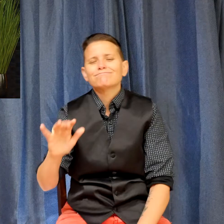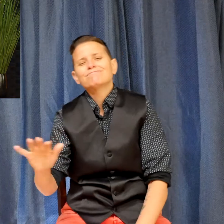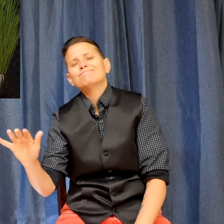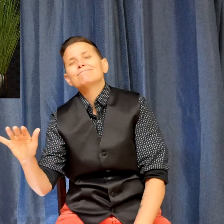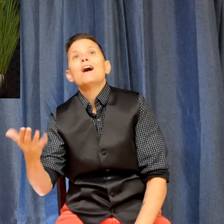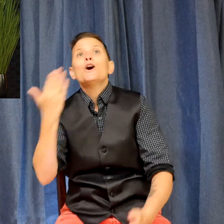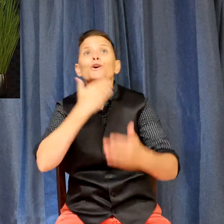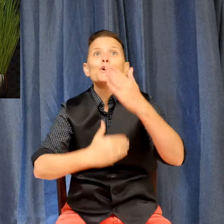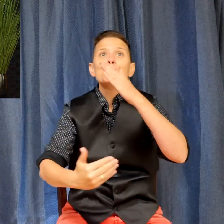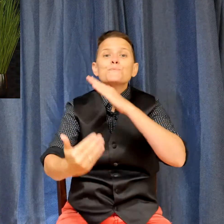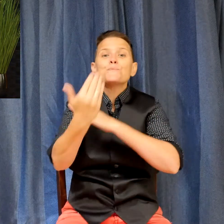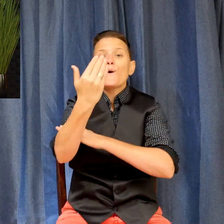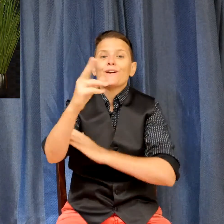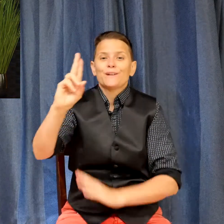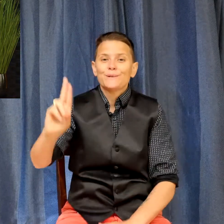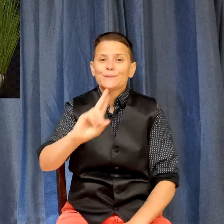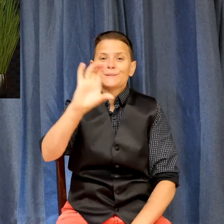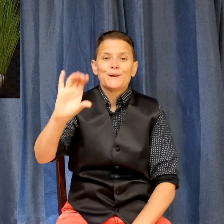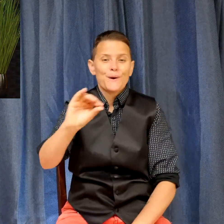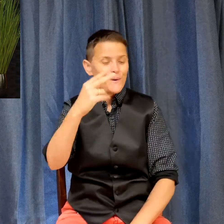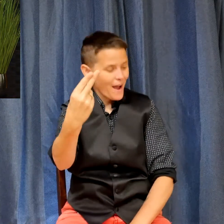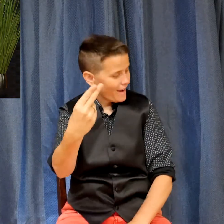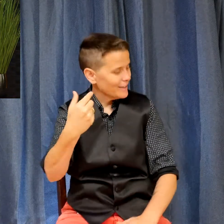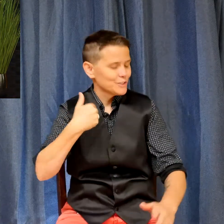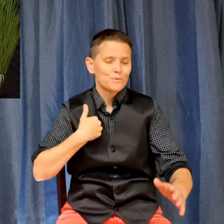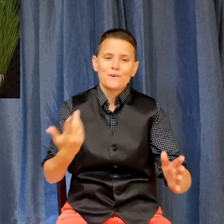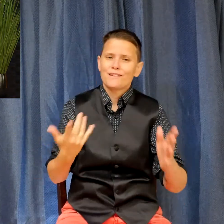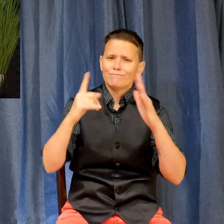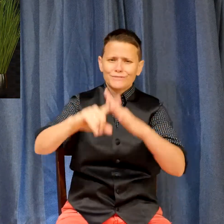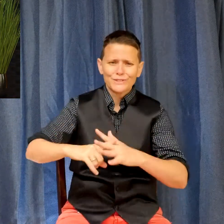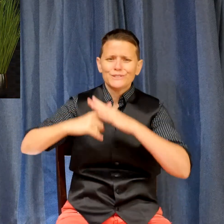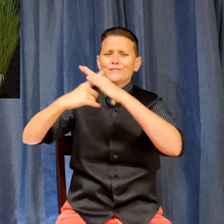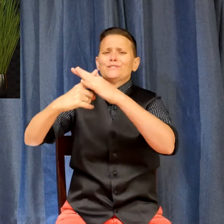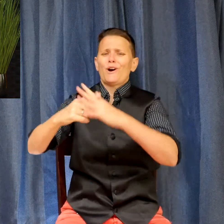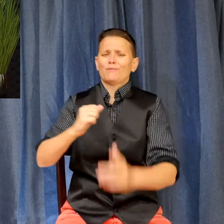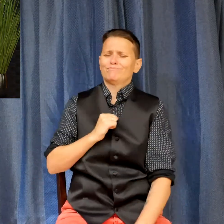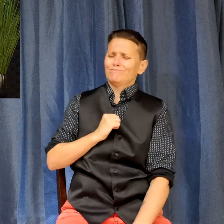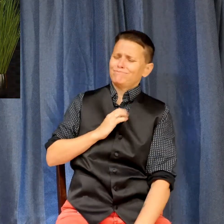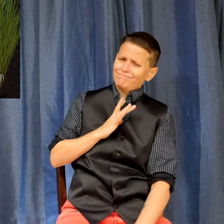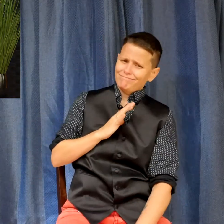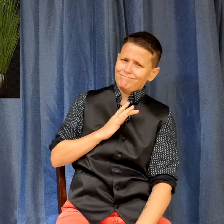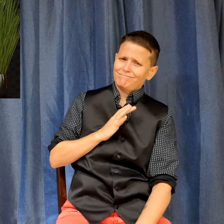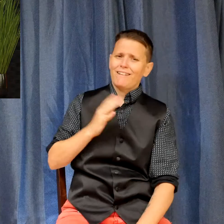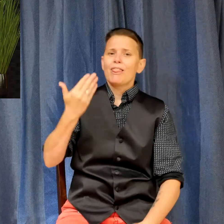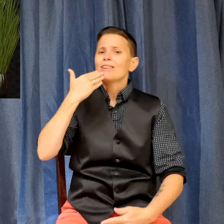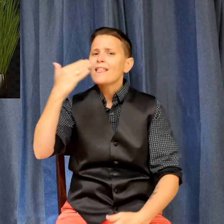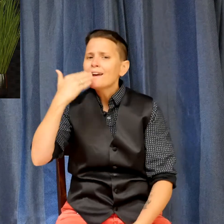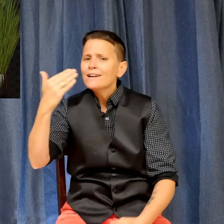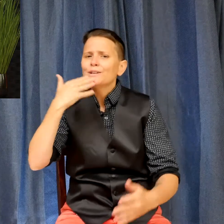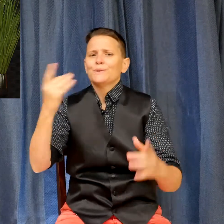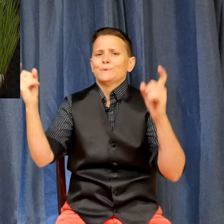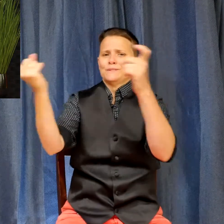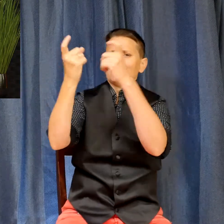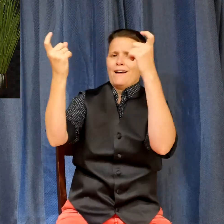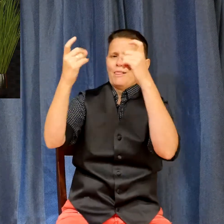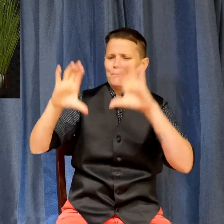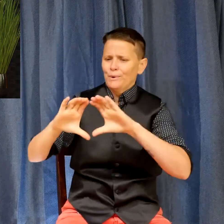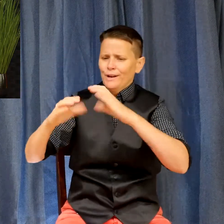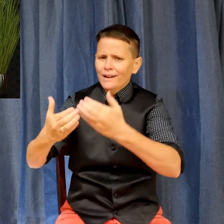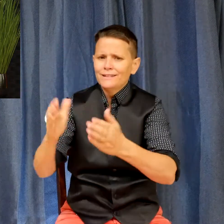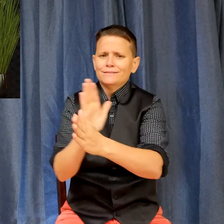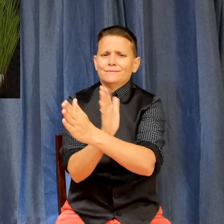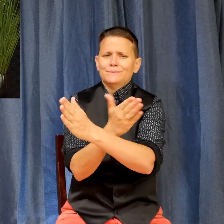Good morning, Unity Church of the Hills. We are off to a roaring start. Thank you celebration. I can feel the Holy Spirit right